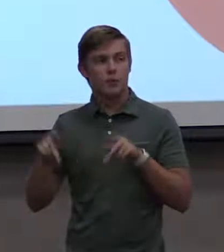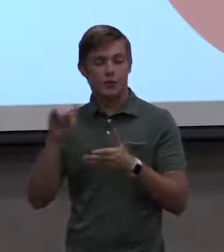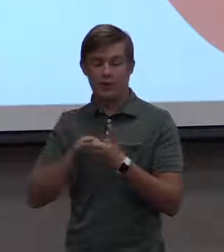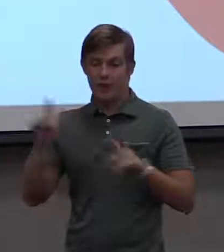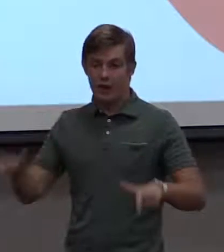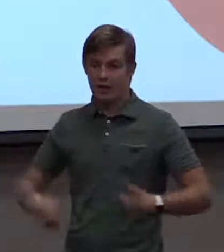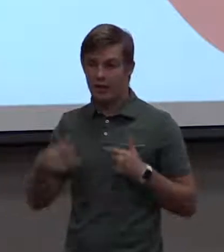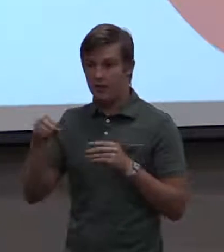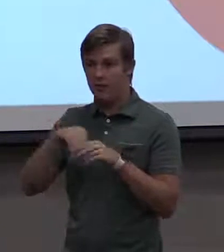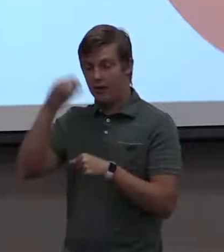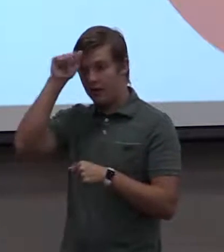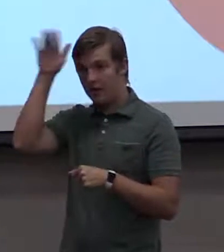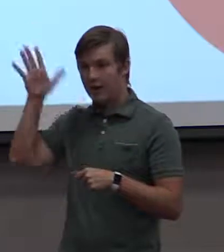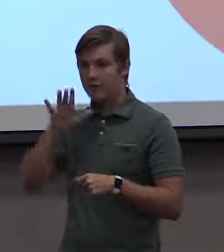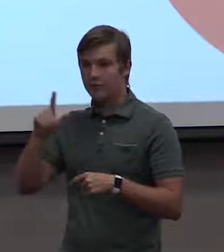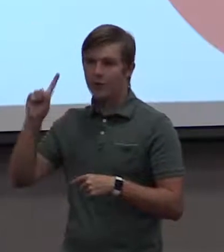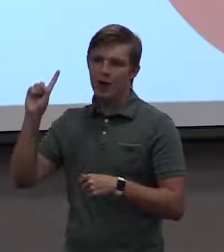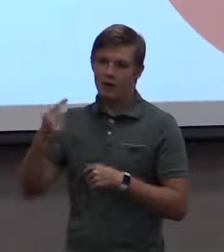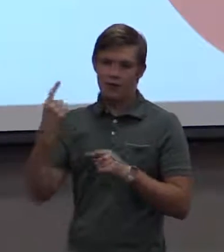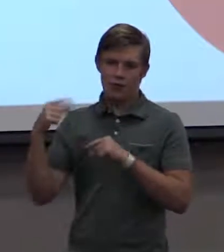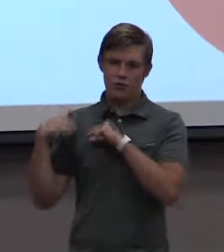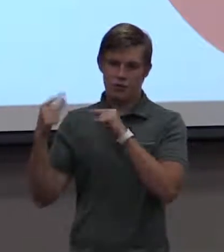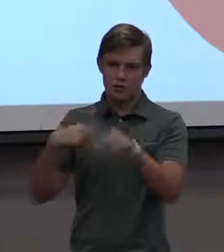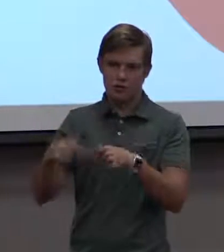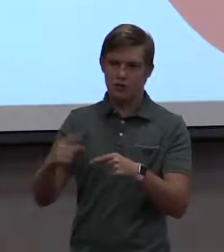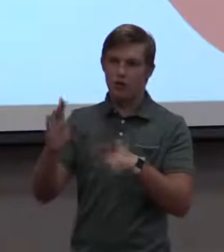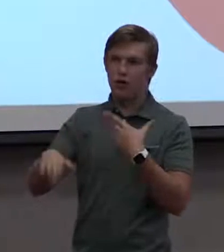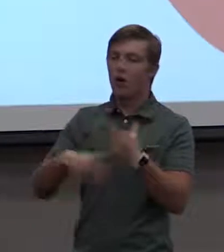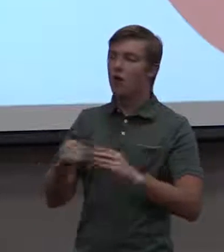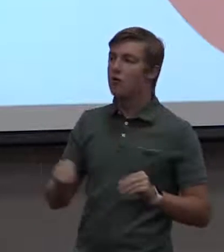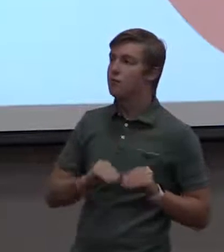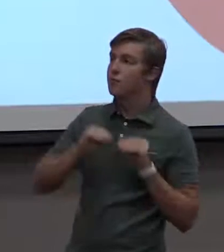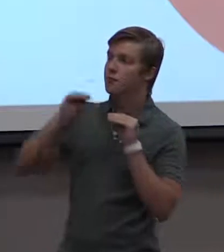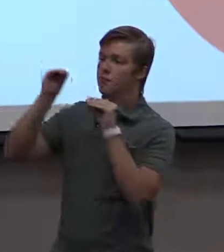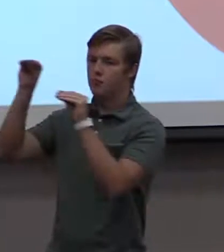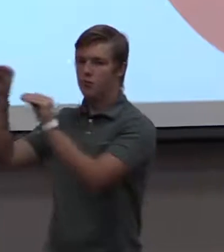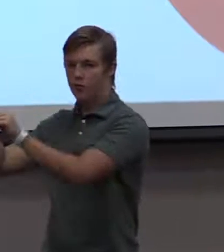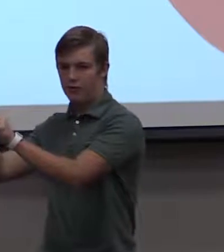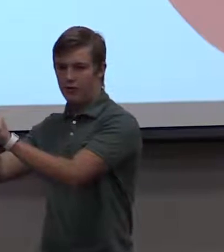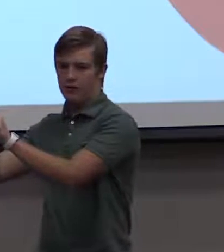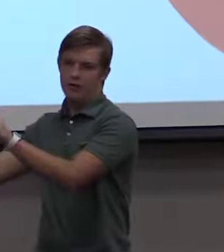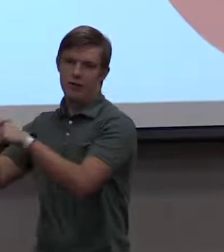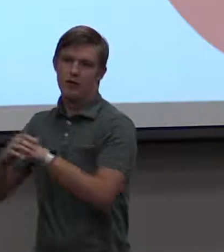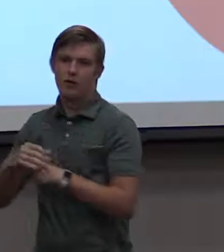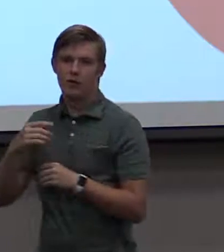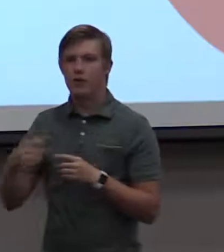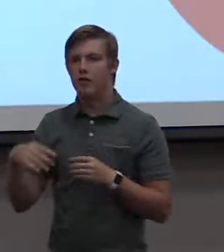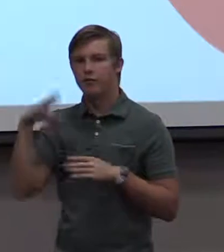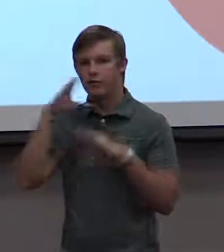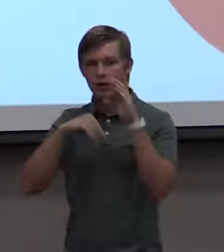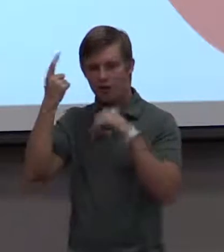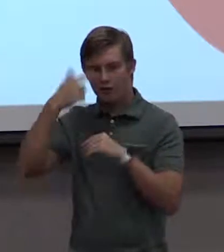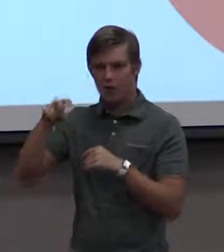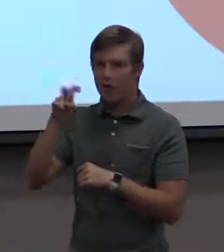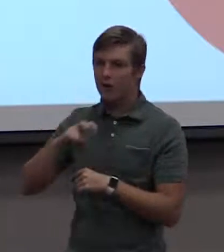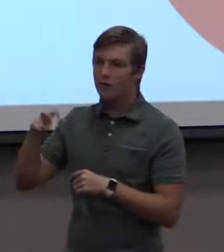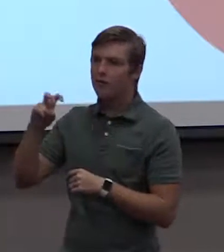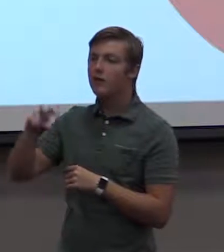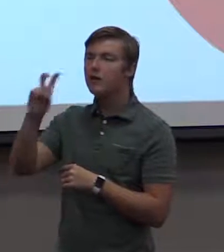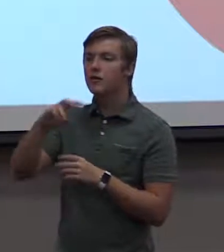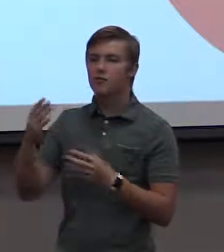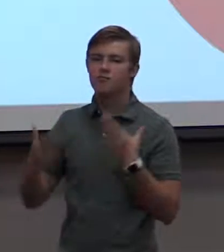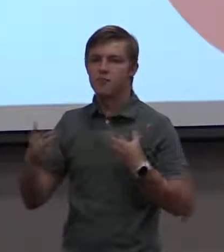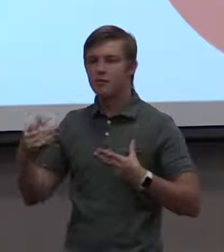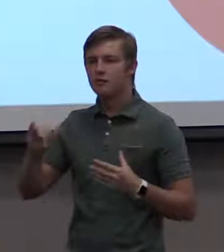are immigrating and moving from all over the United States and also the world to Alaska for either an adventure or a job opportunity